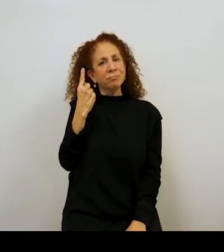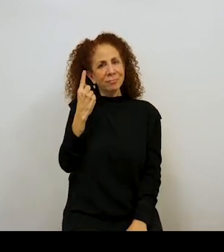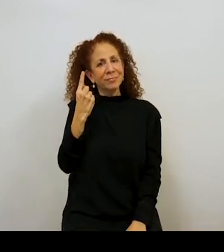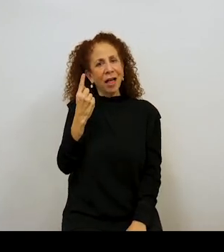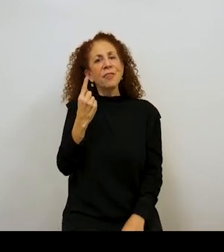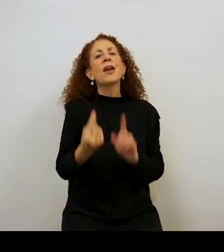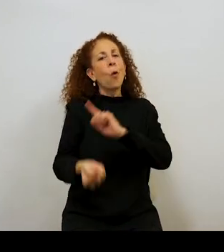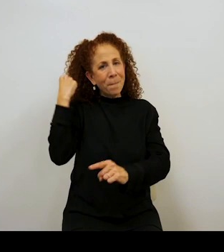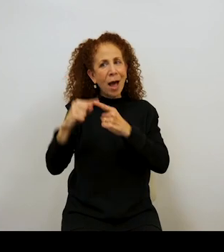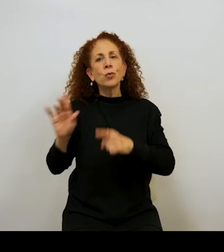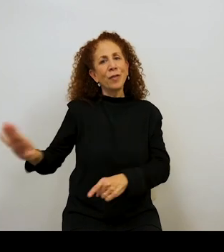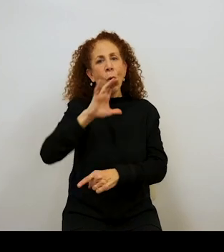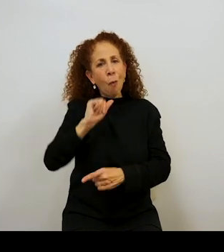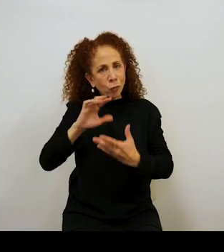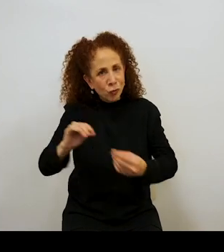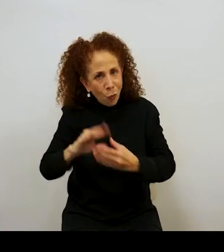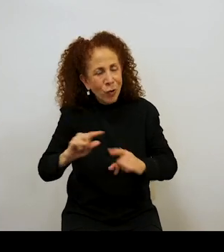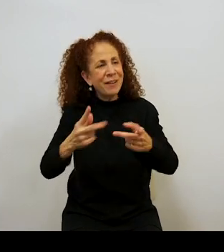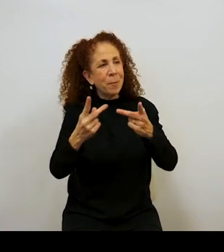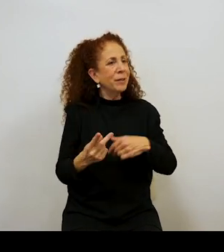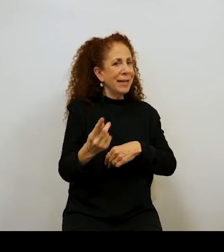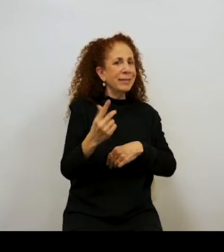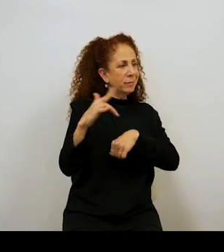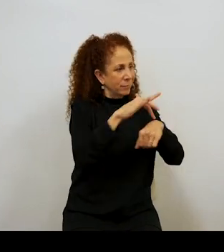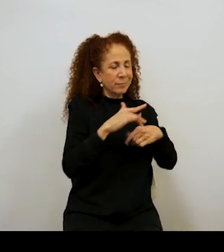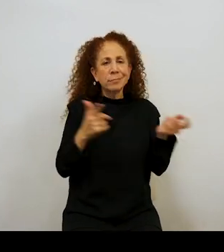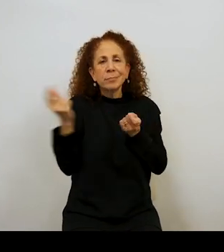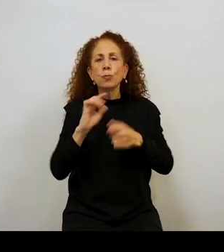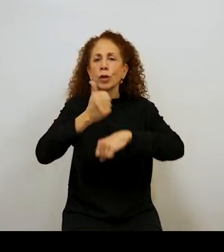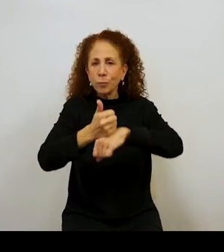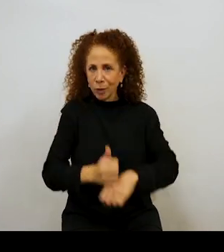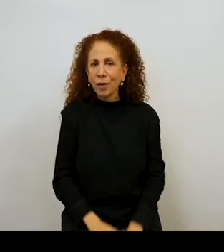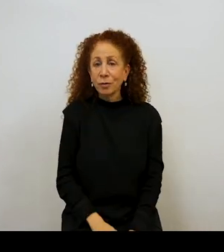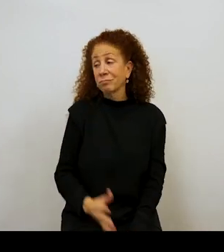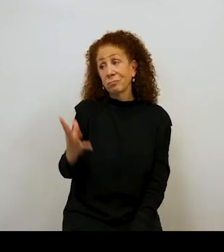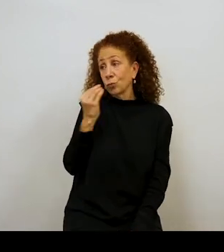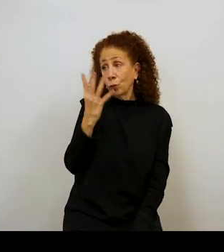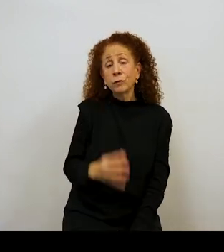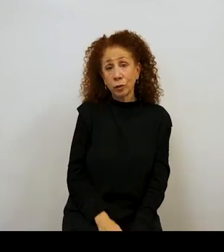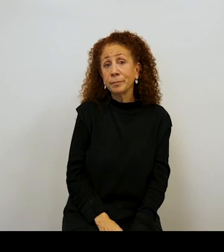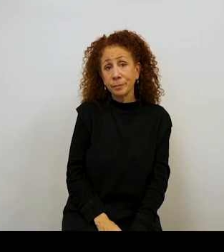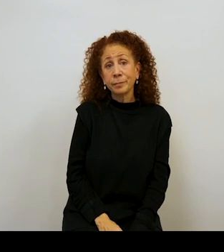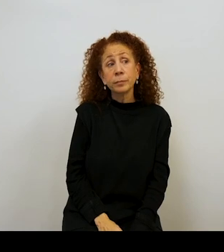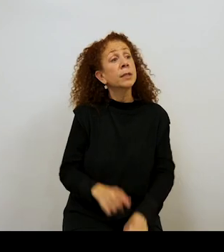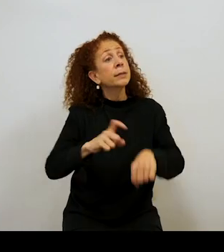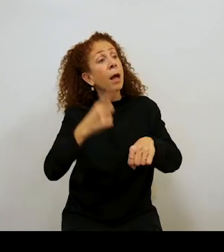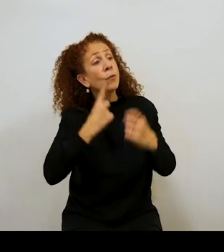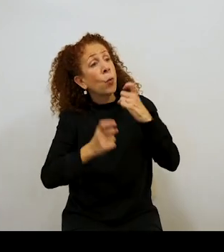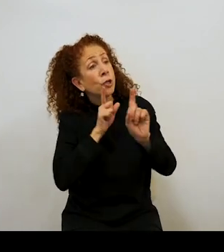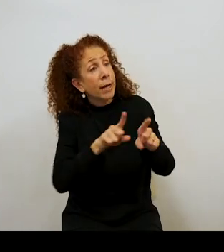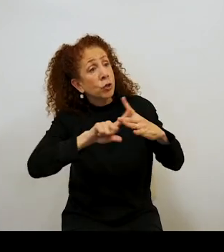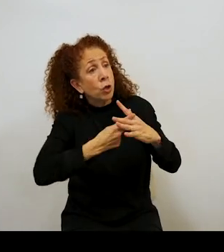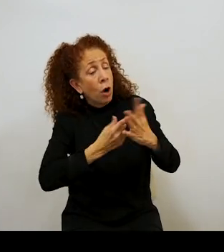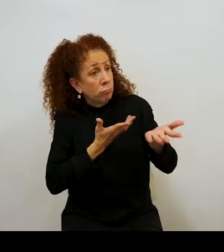to those old stories and the stories from different places and to bring them together. Mm-hmm. So beautiful. Karen, is it time to have Q&A? I